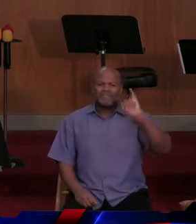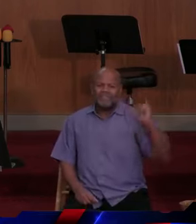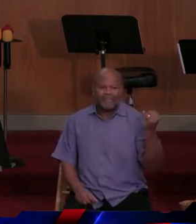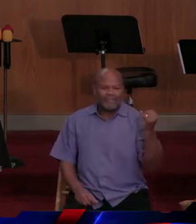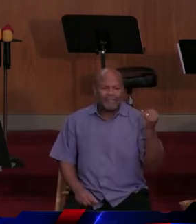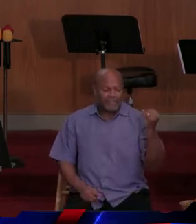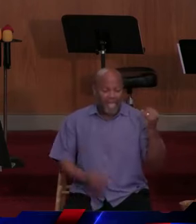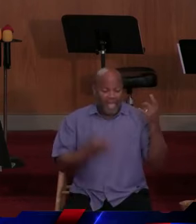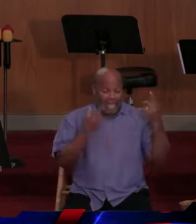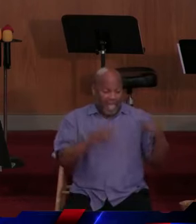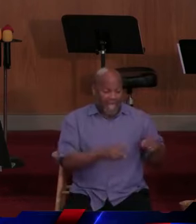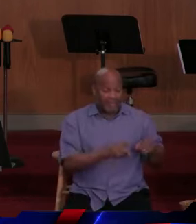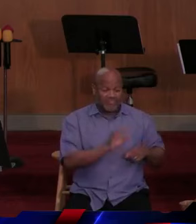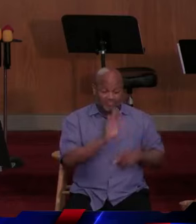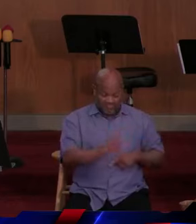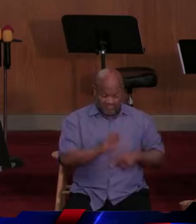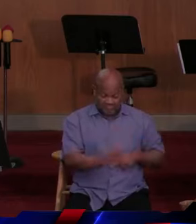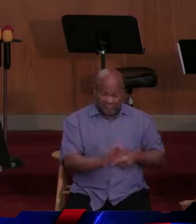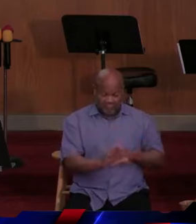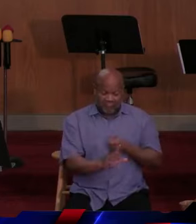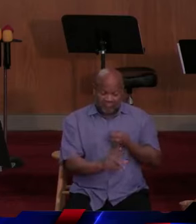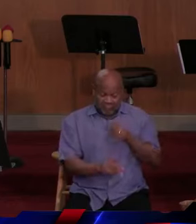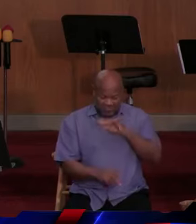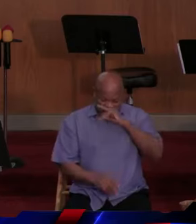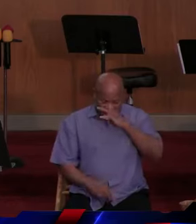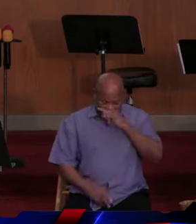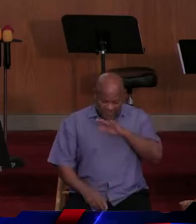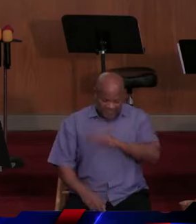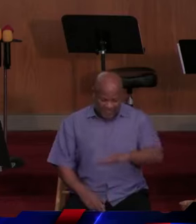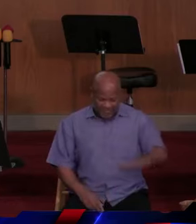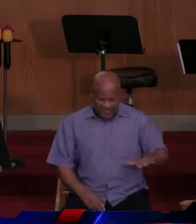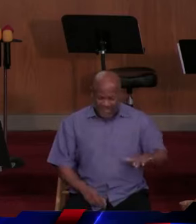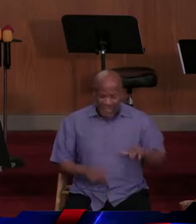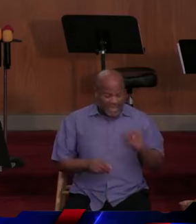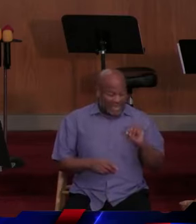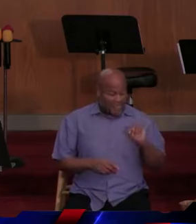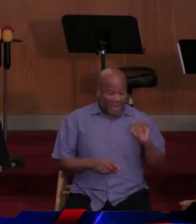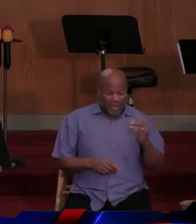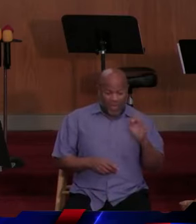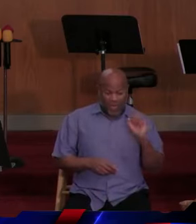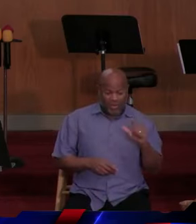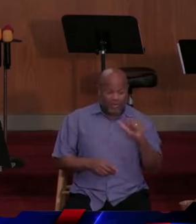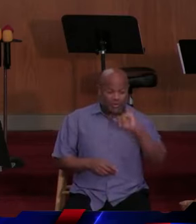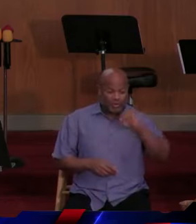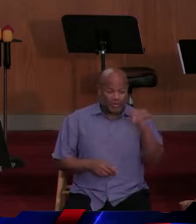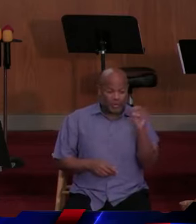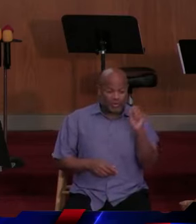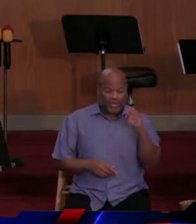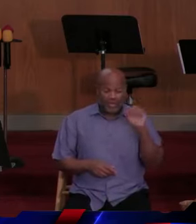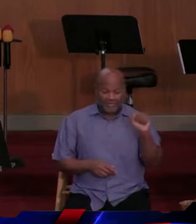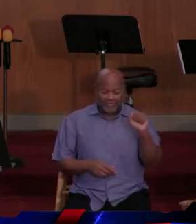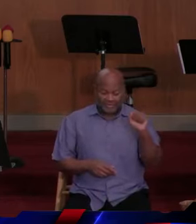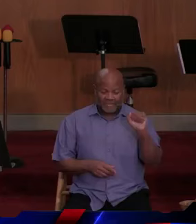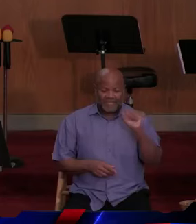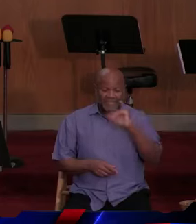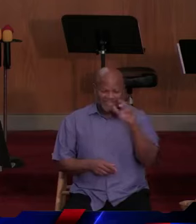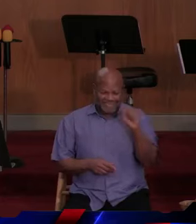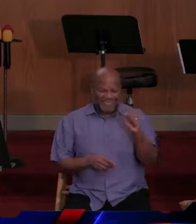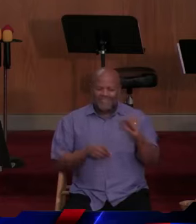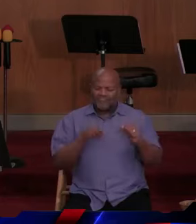until 1987, Michael Joseph Jackson was an active practicing Jehovah's